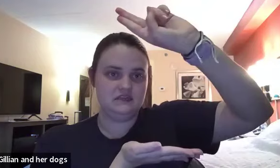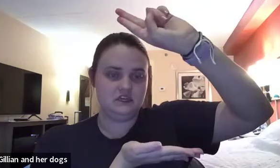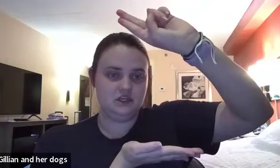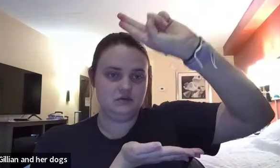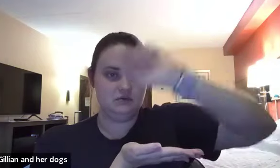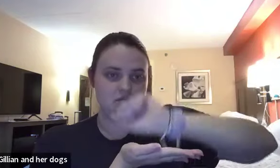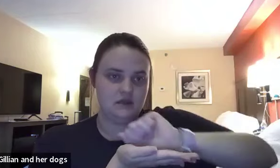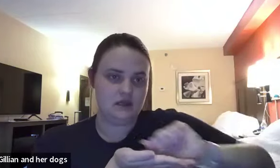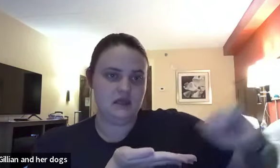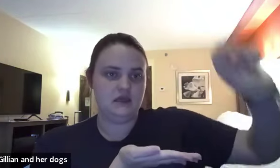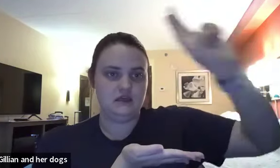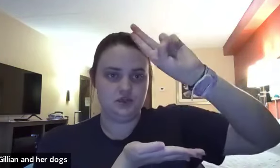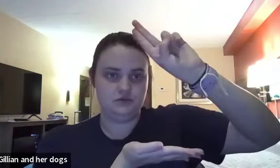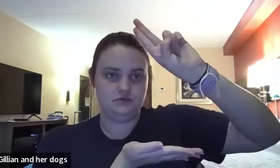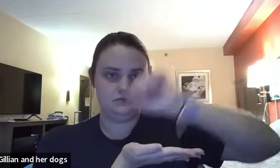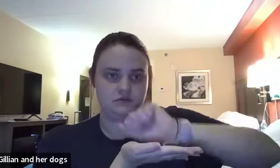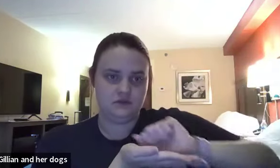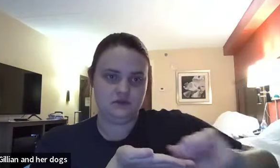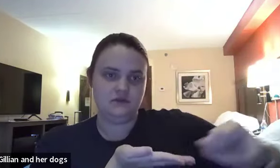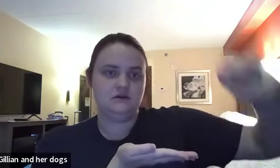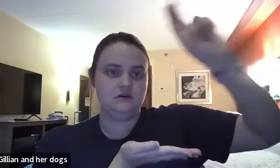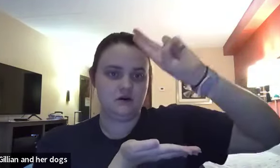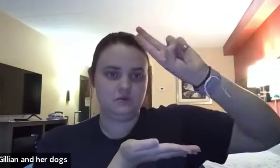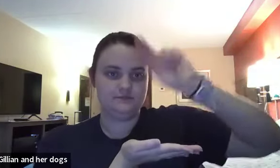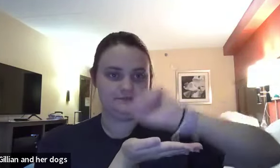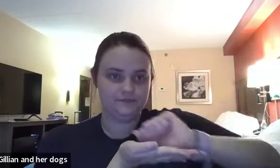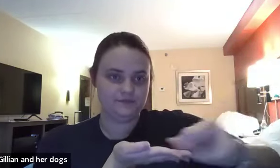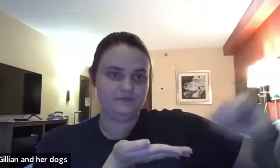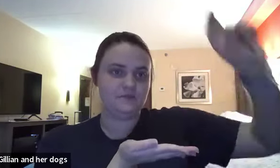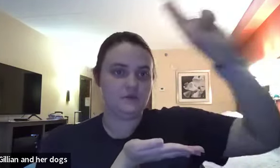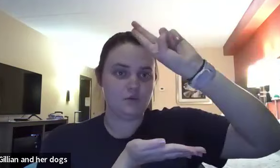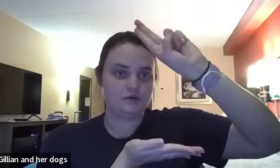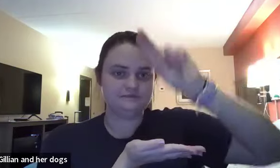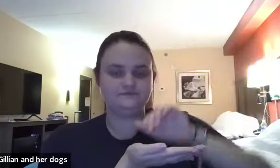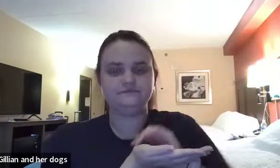at a U. A-U. Auburn. Auburn.